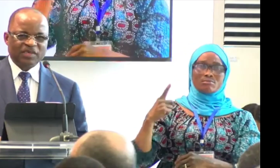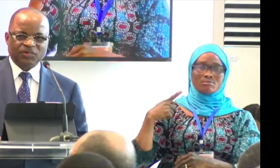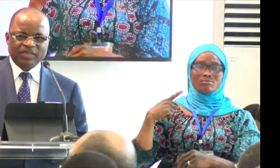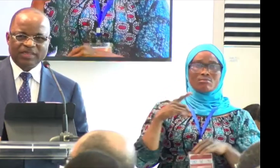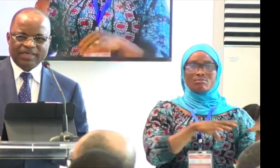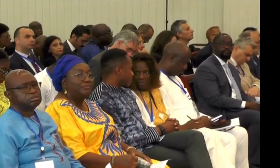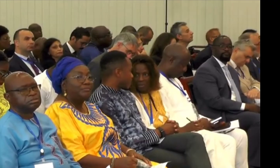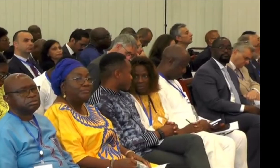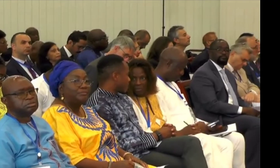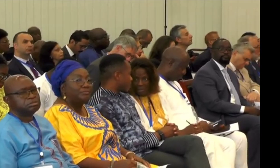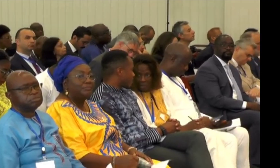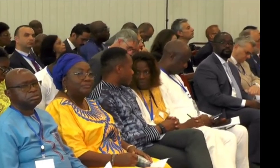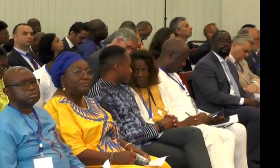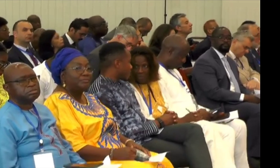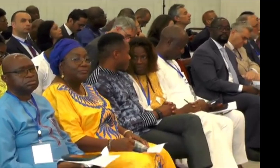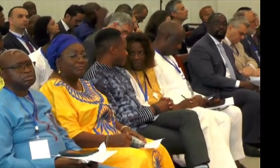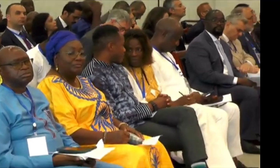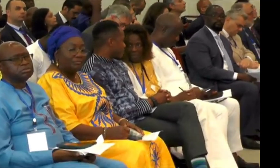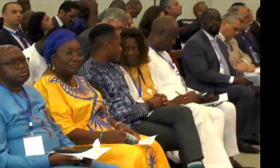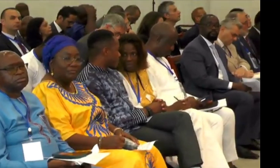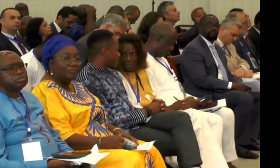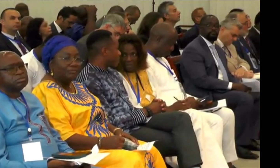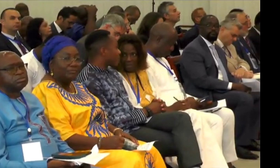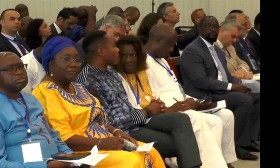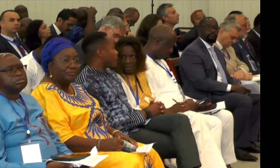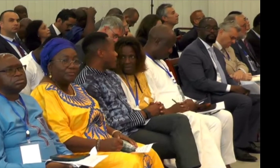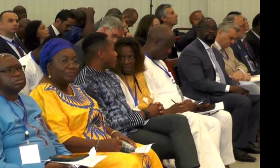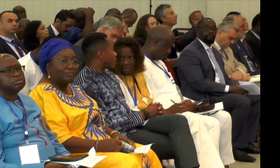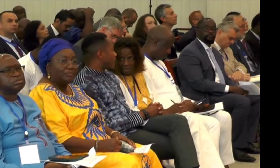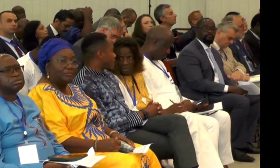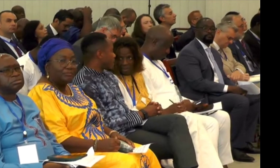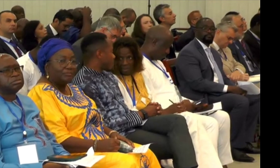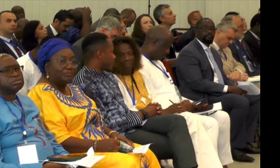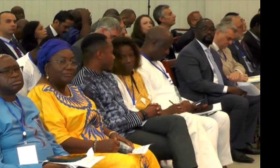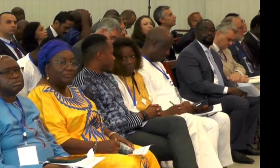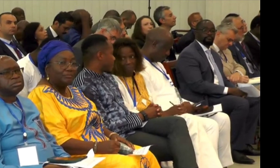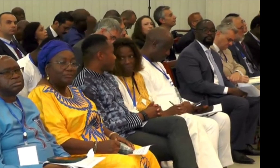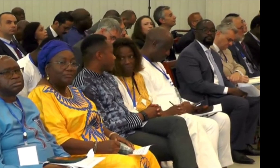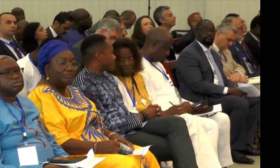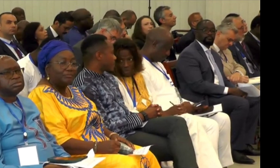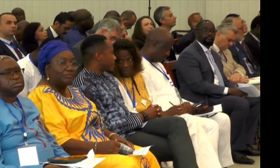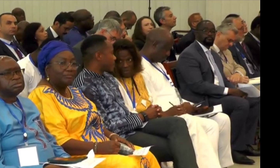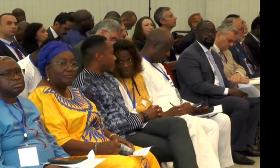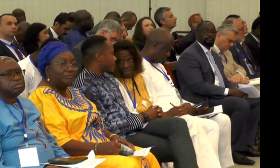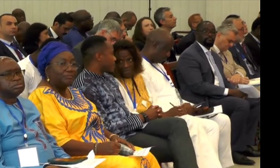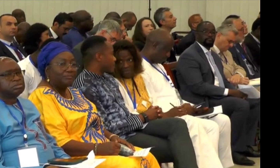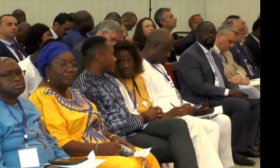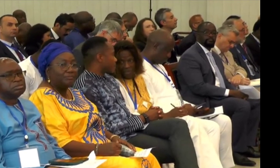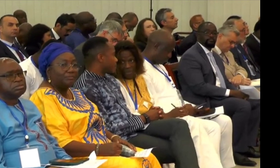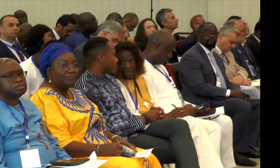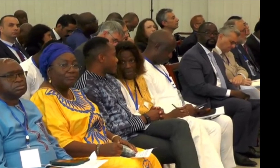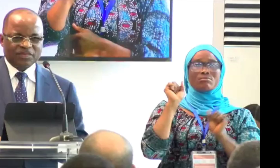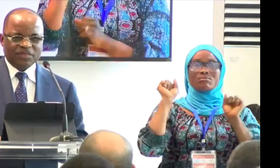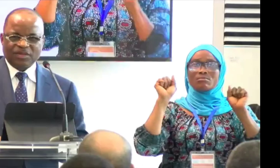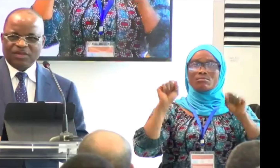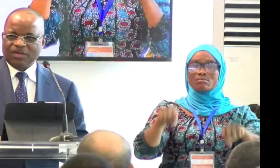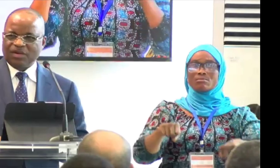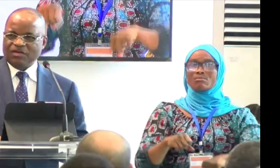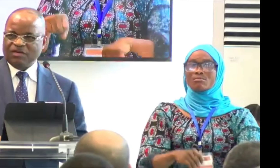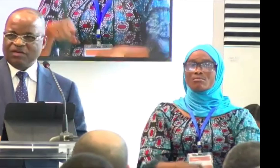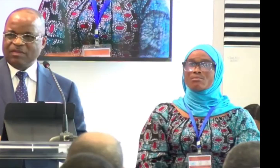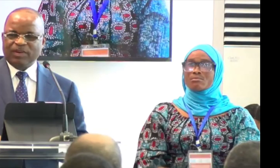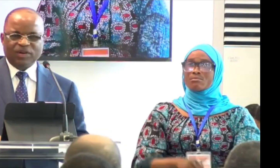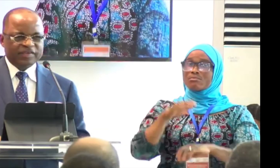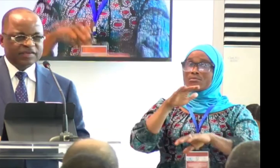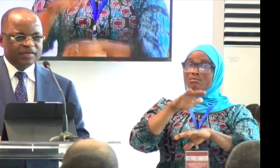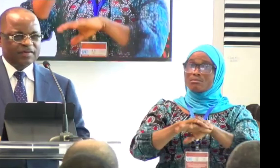in 2023. As the presidency, we have to do everything that is possible.